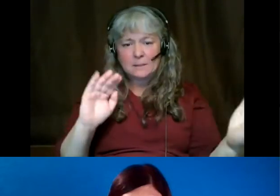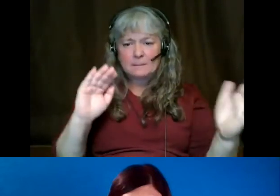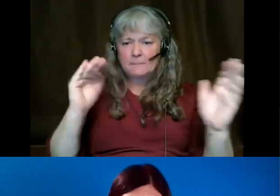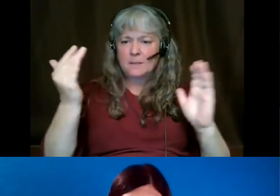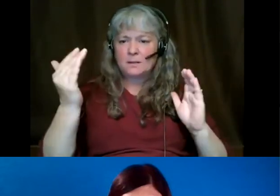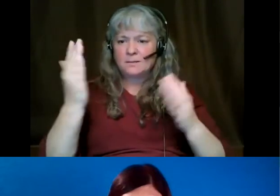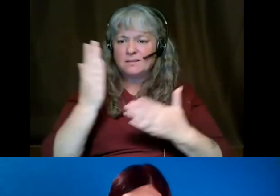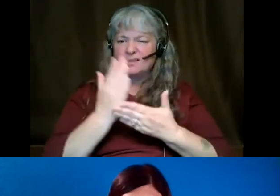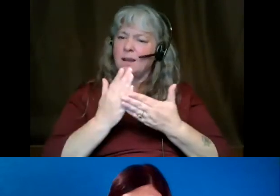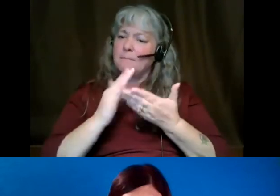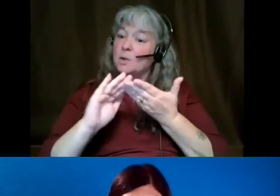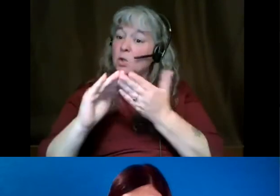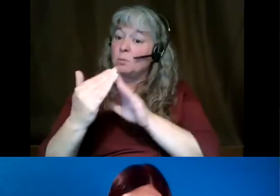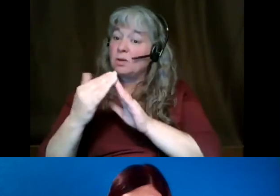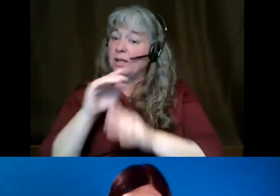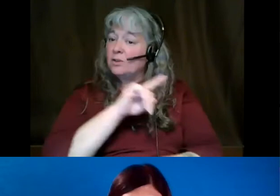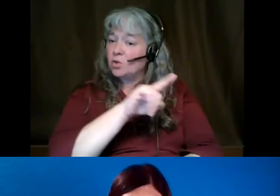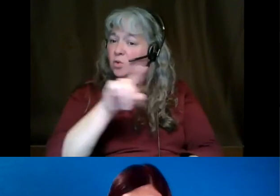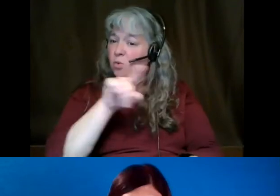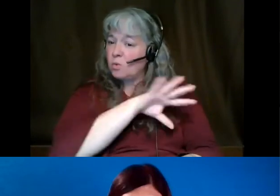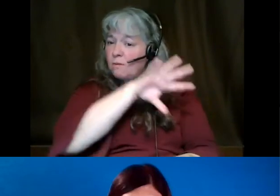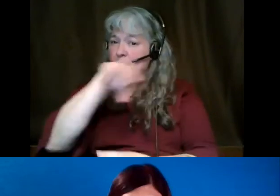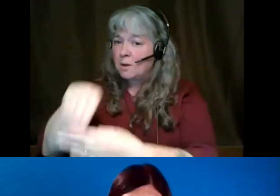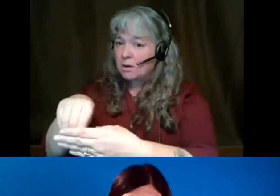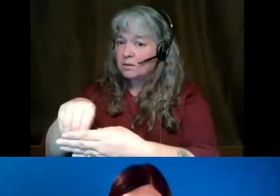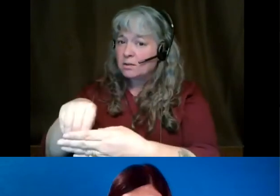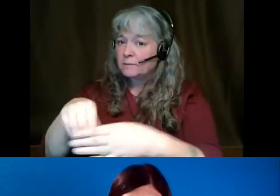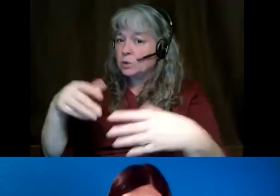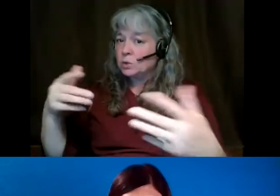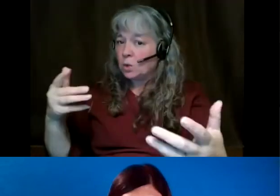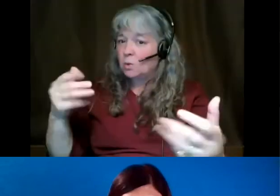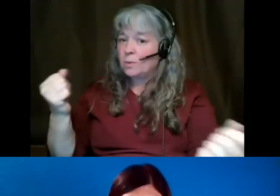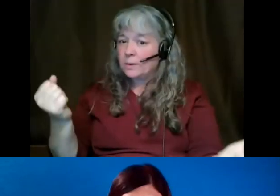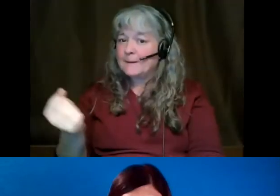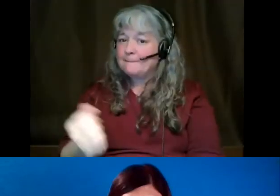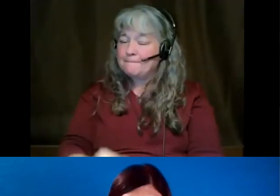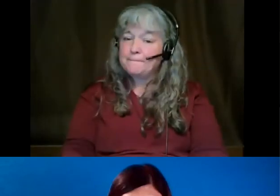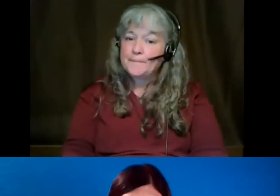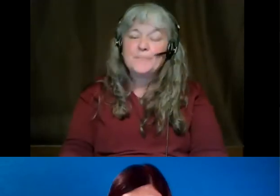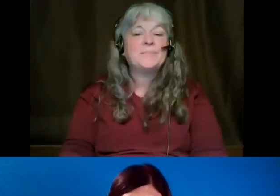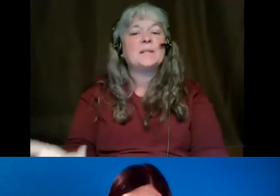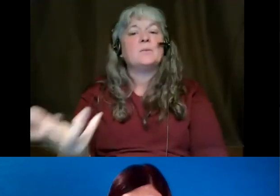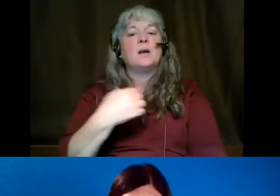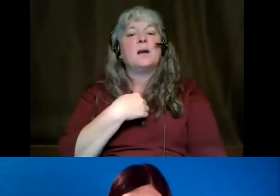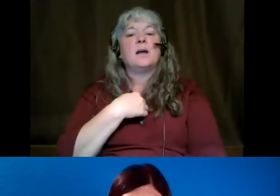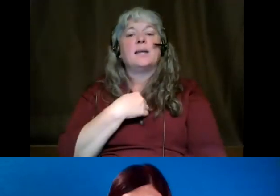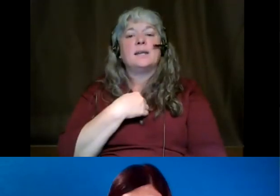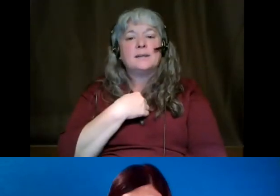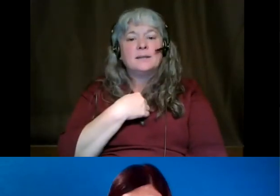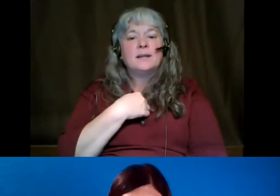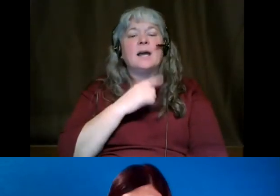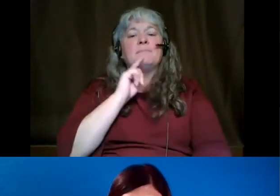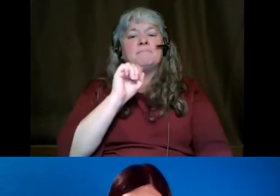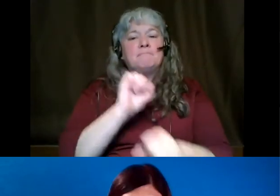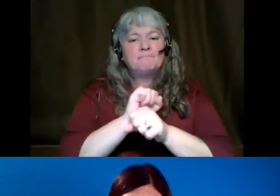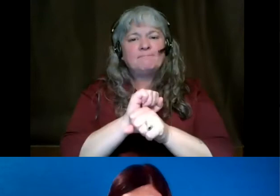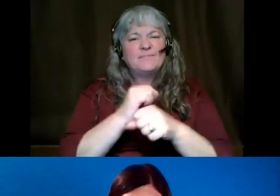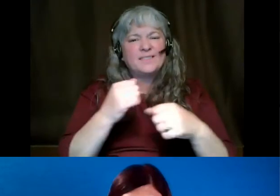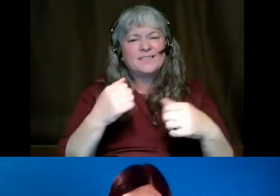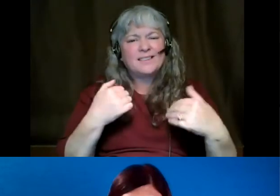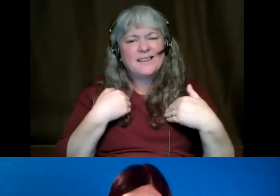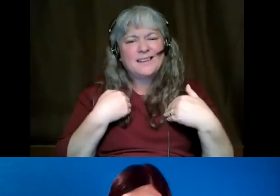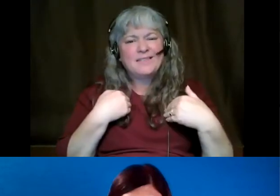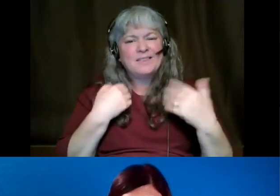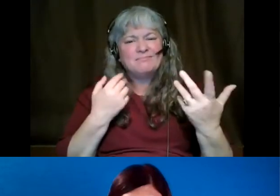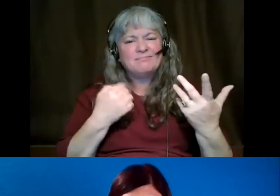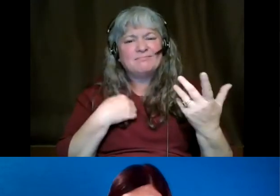of the communities that you're a part of. So I definitely have